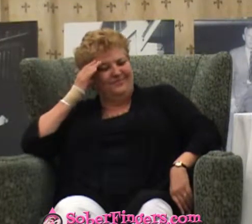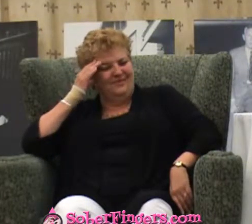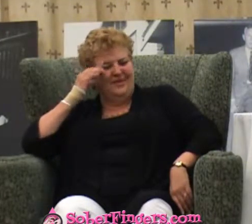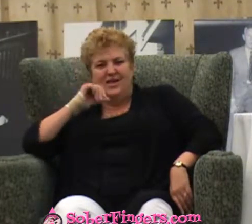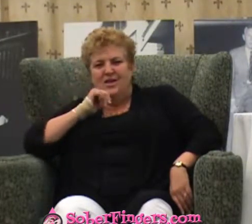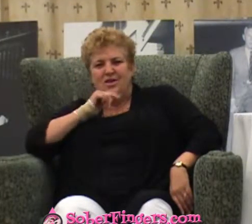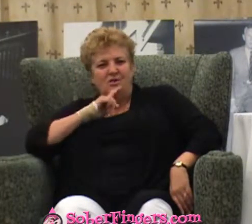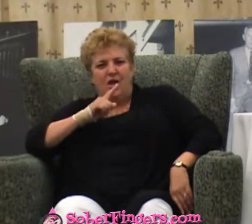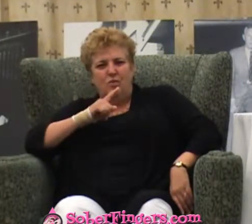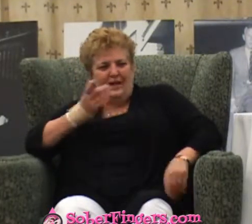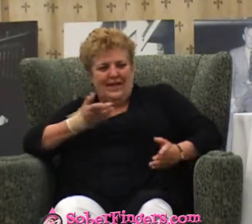hunting, are you?